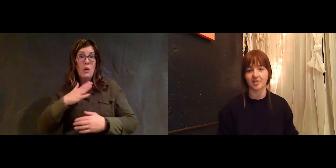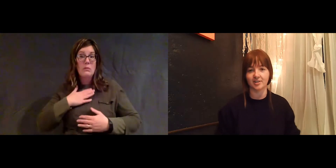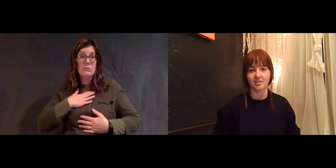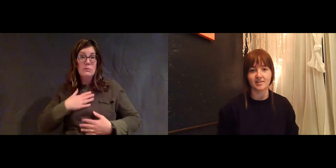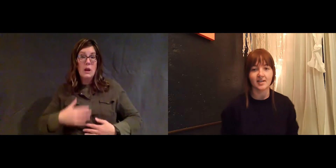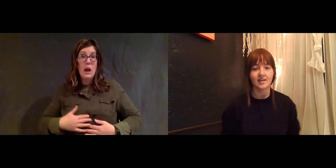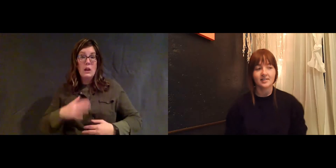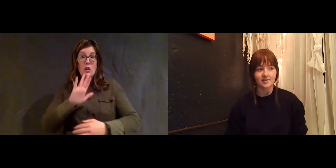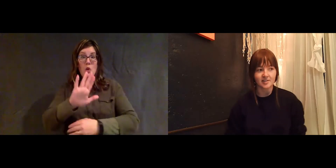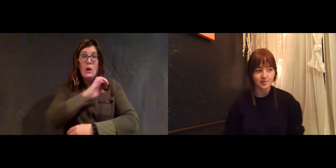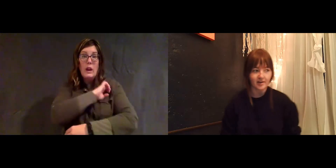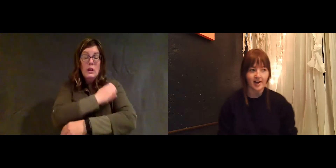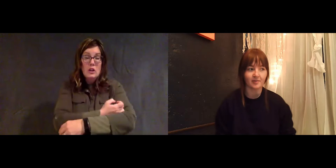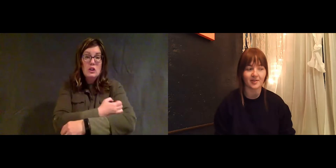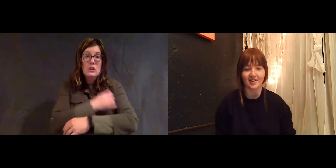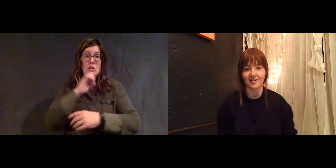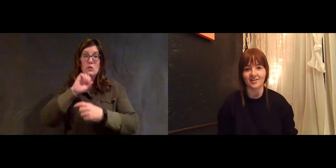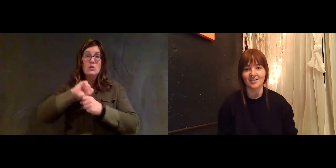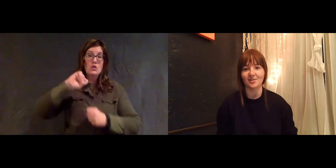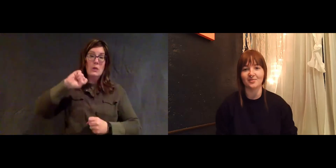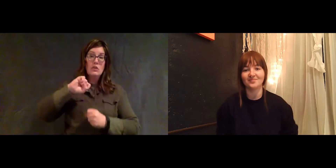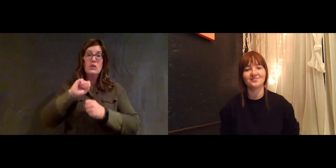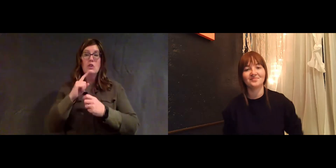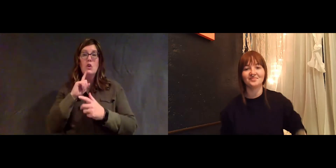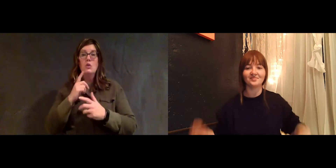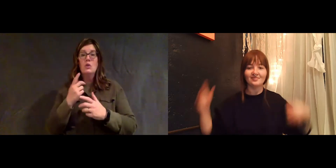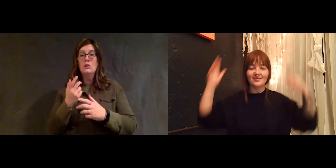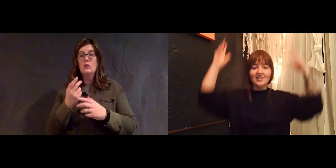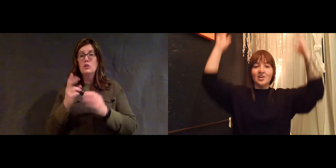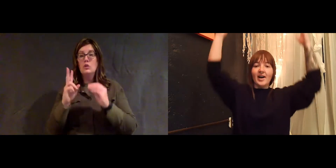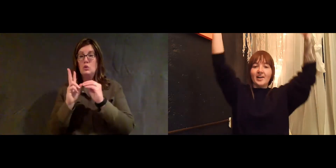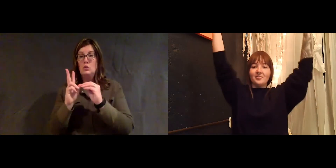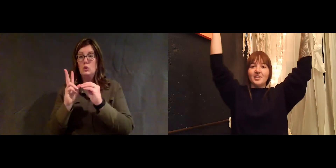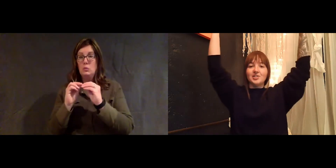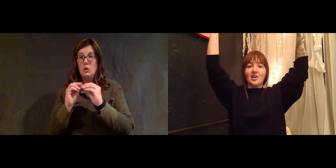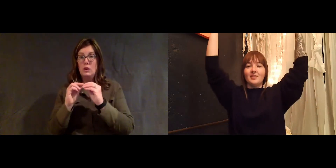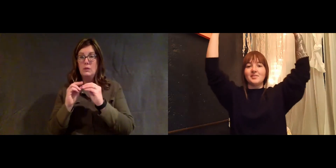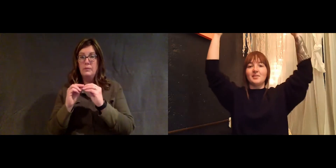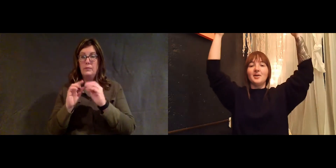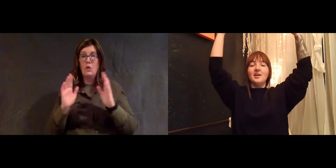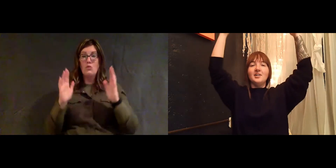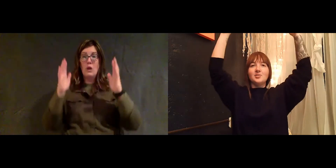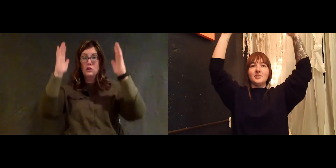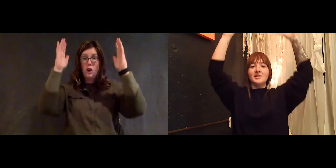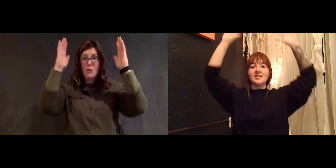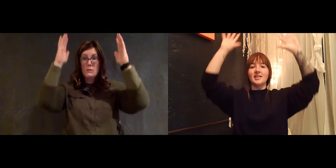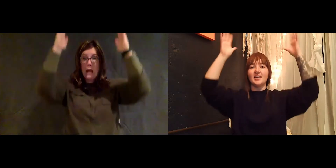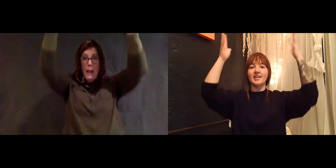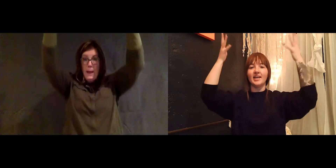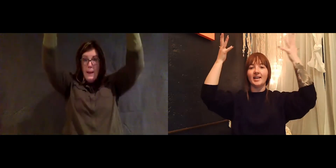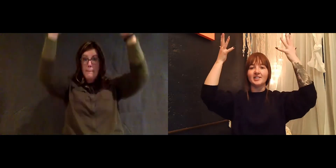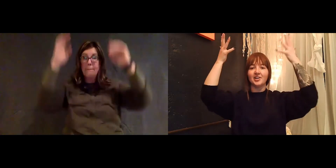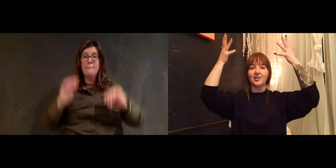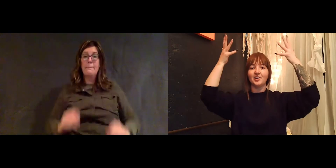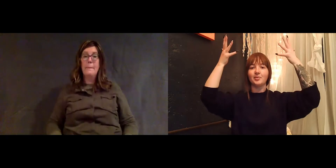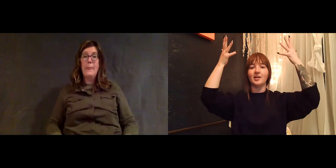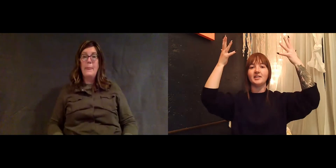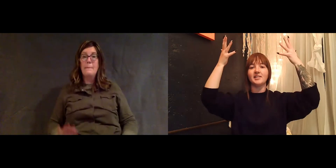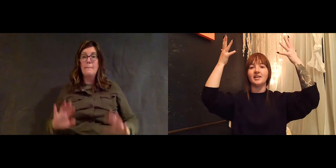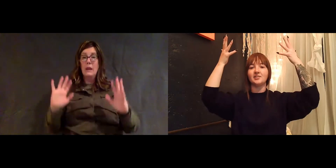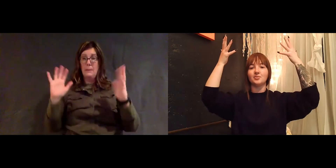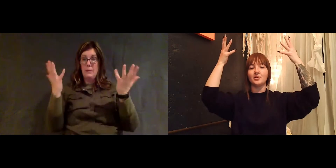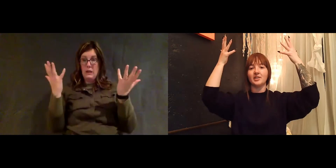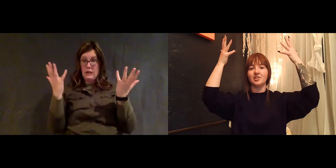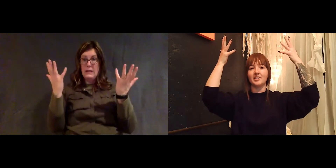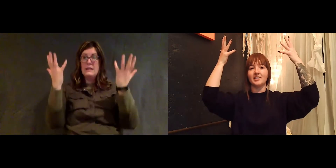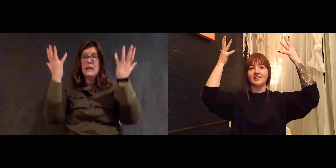6 directions. So let's play around with the other 2. Go ahead and reach your arms up toward the ceiling. Again, turning your pinkies